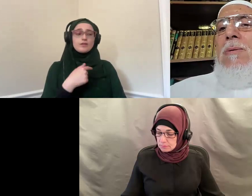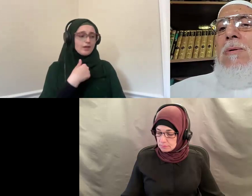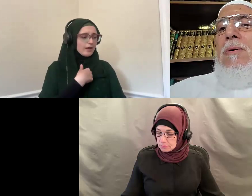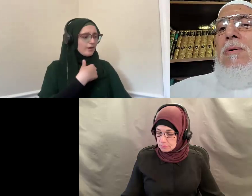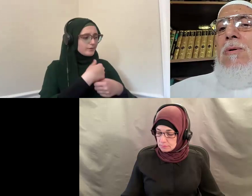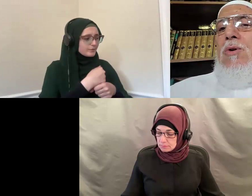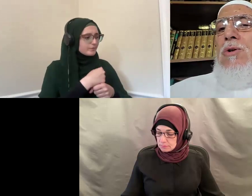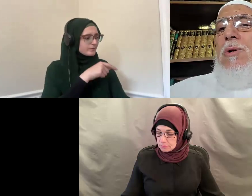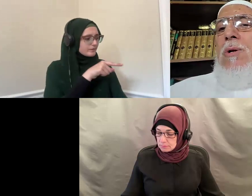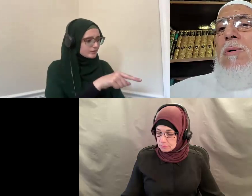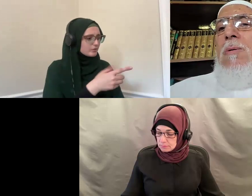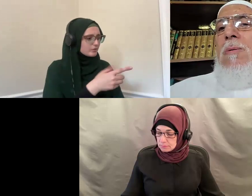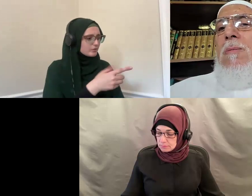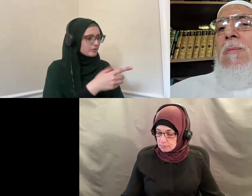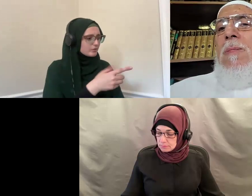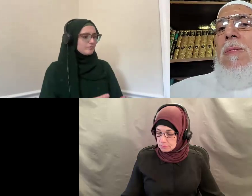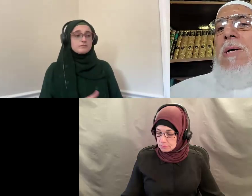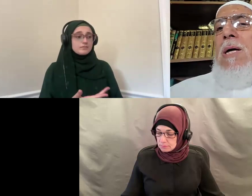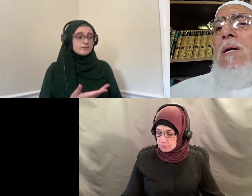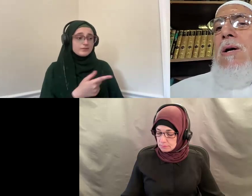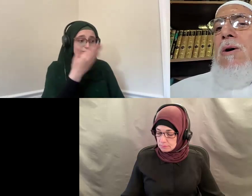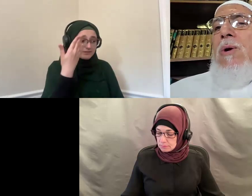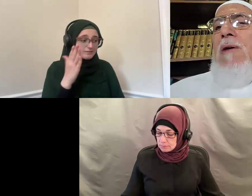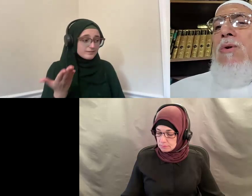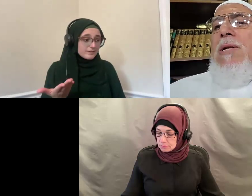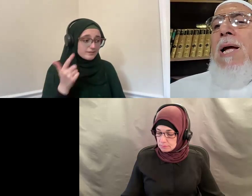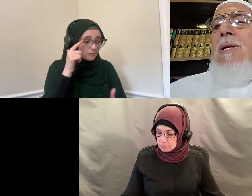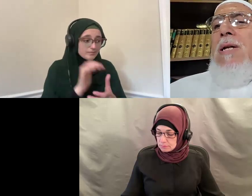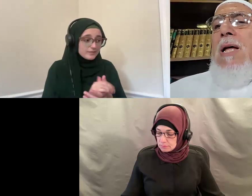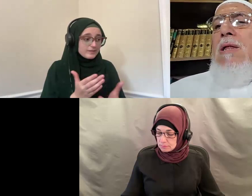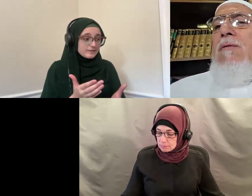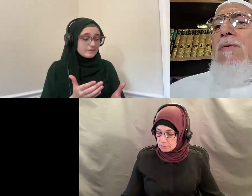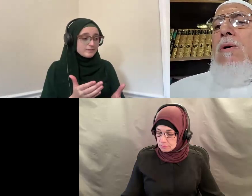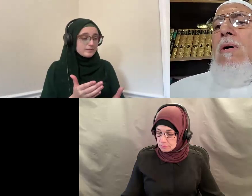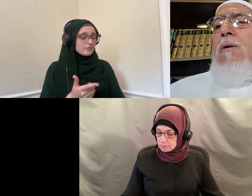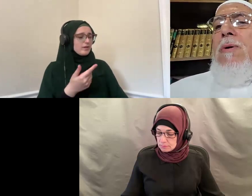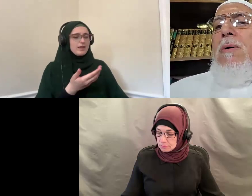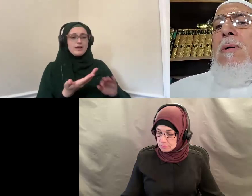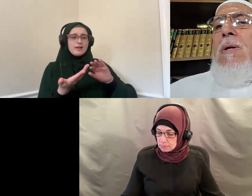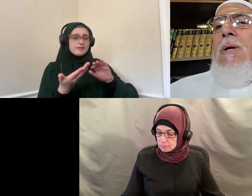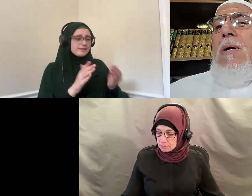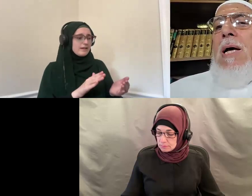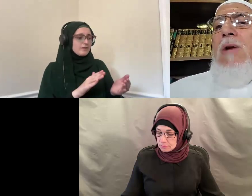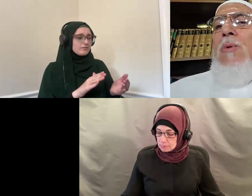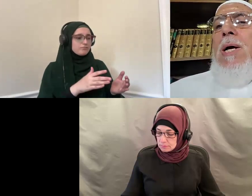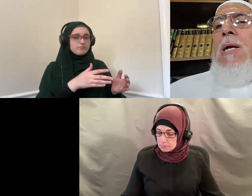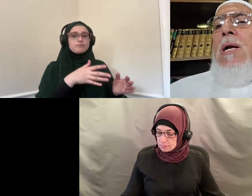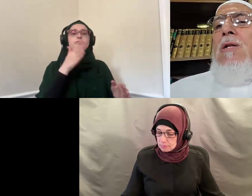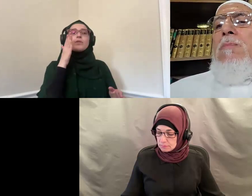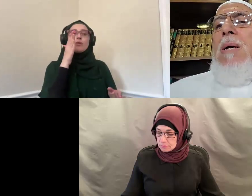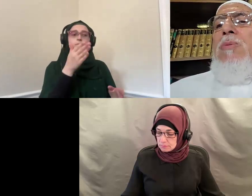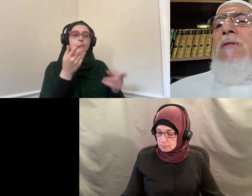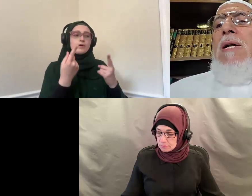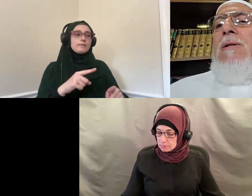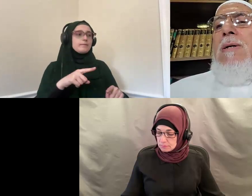you. Don't you know? Okay? We have ordained death for all of you, and we